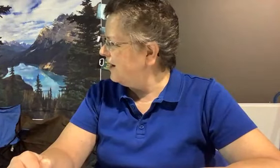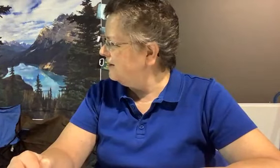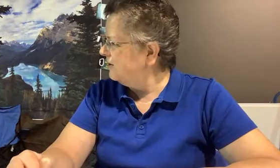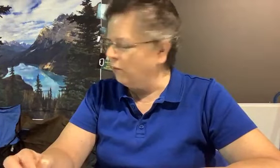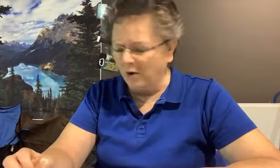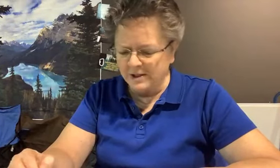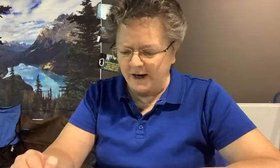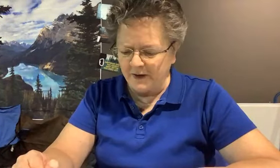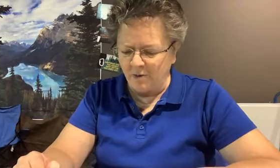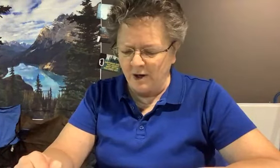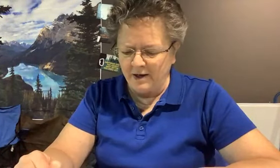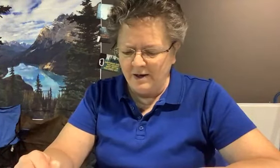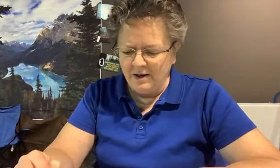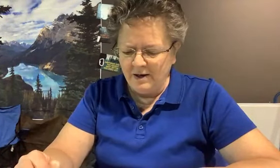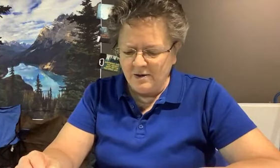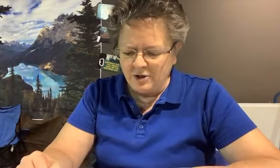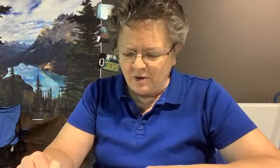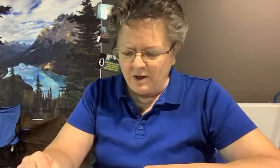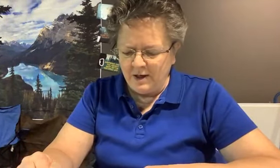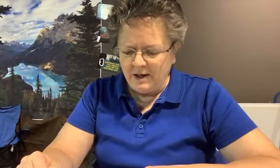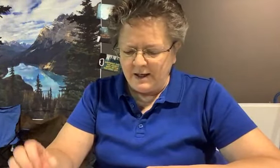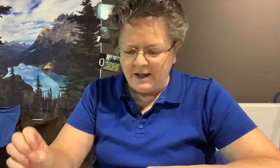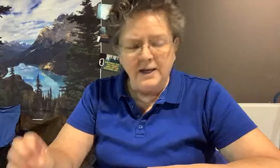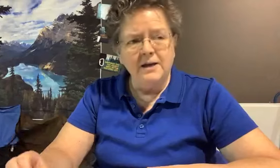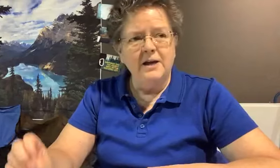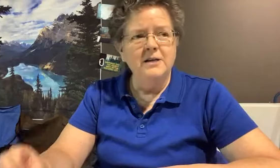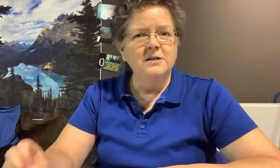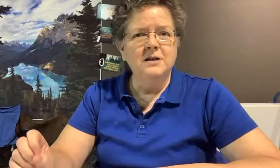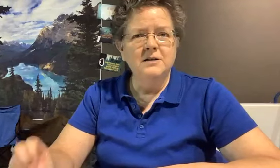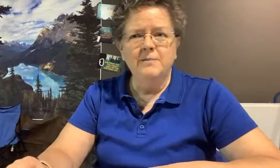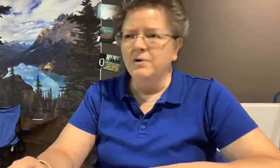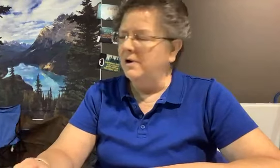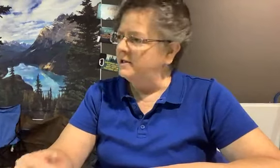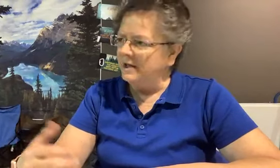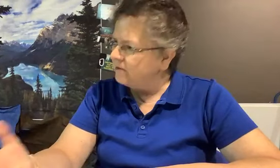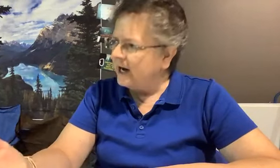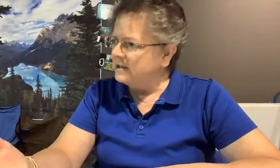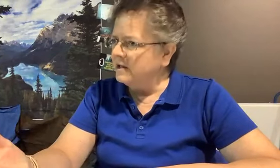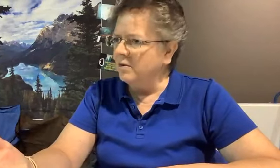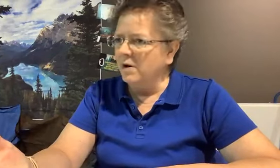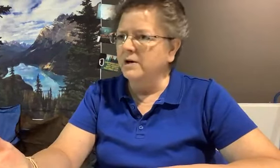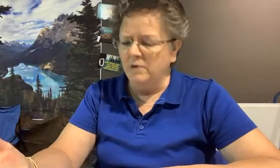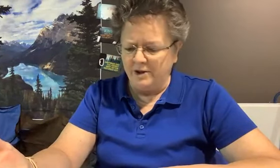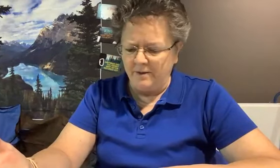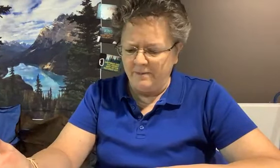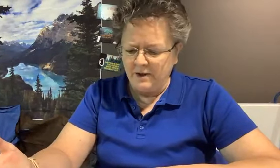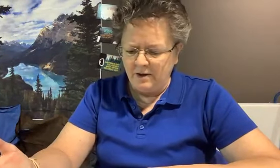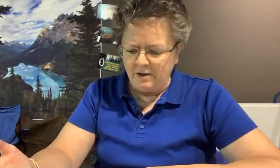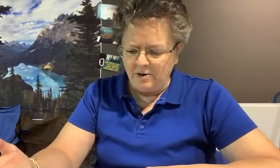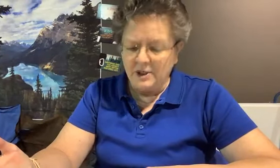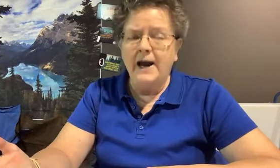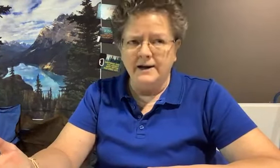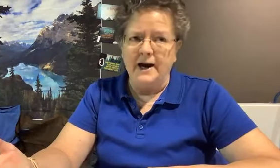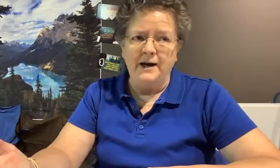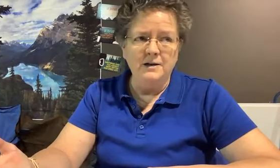that worked out that way. So his contemporaries, the other guys that are working with him, there's Haggai,